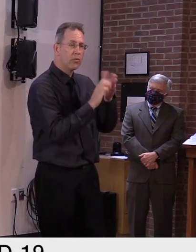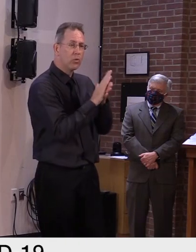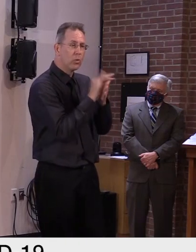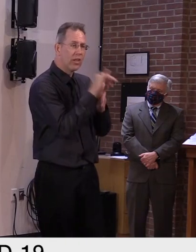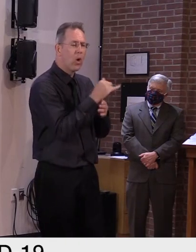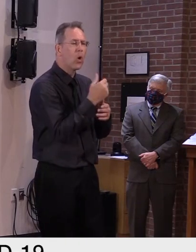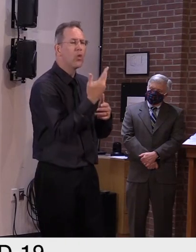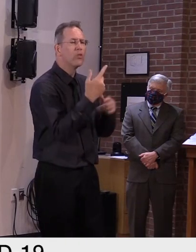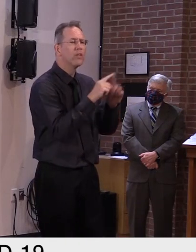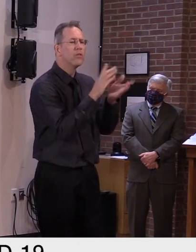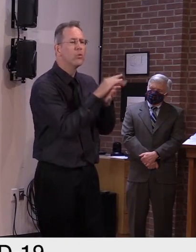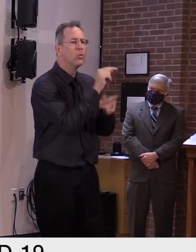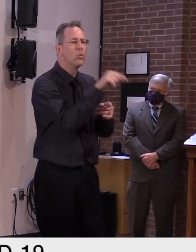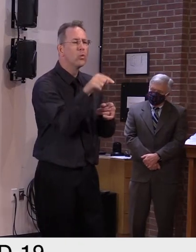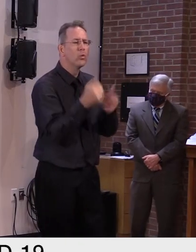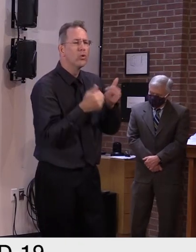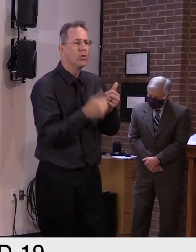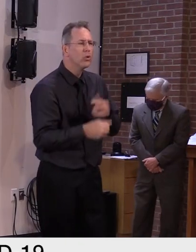Okay. Thank you.